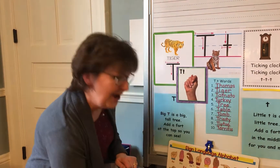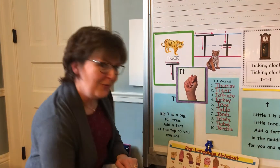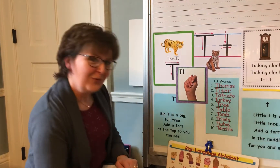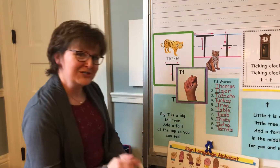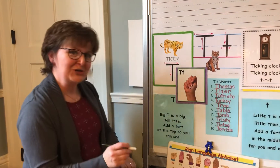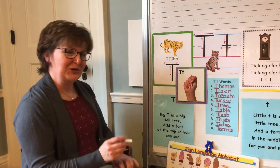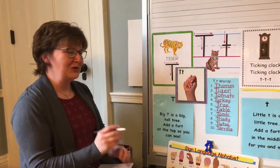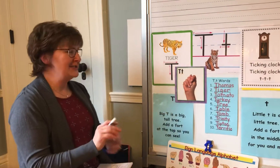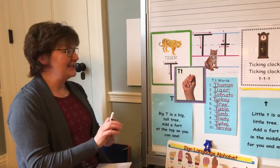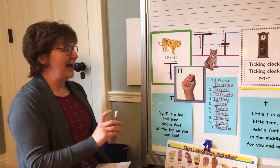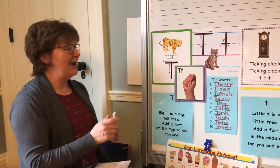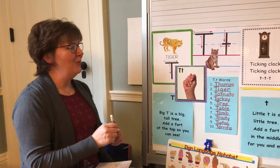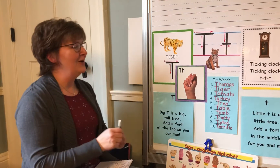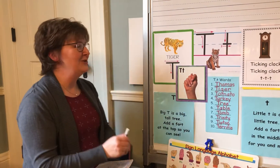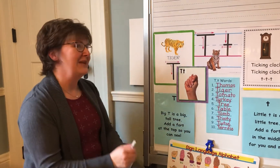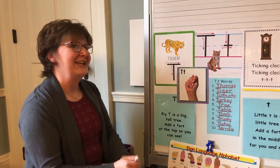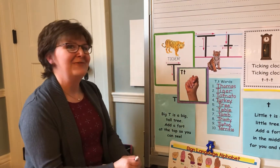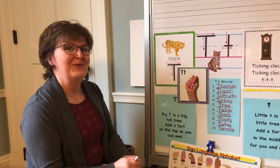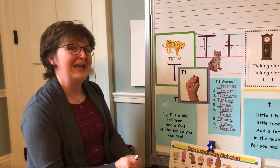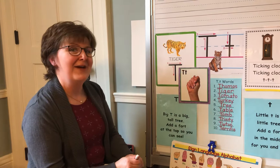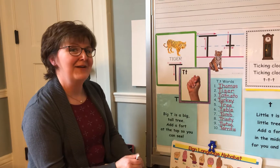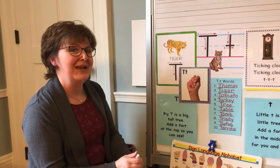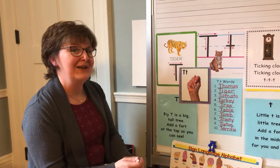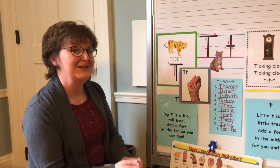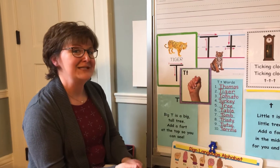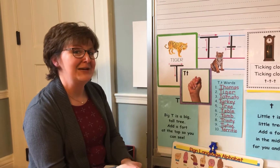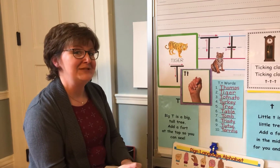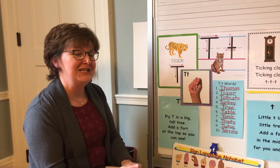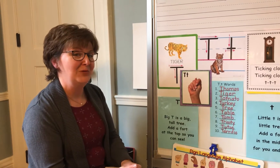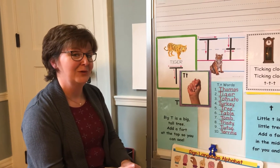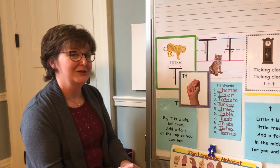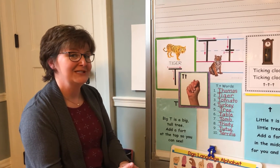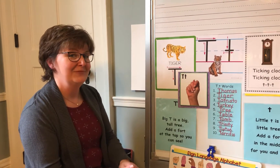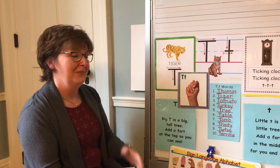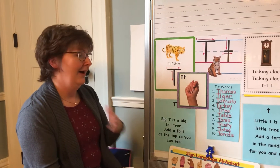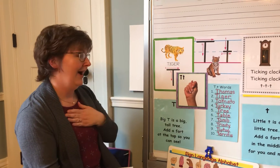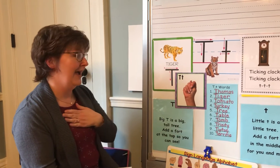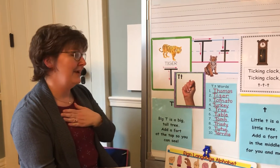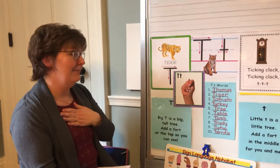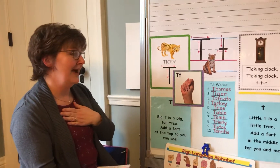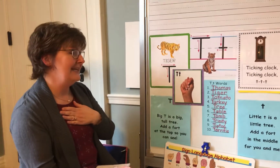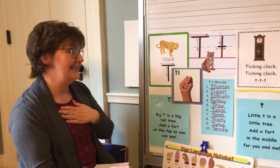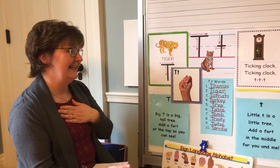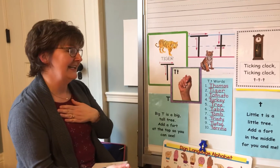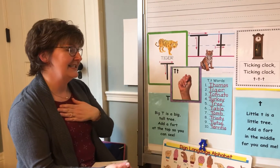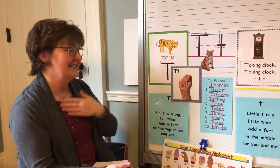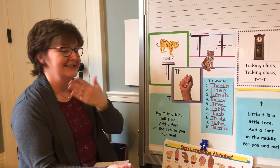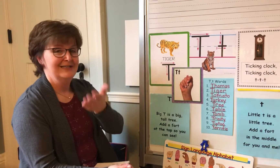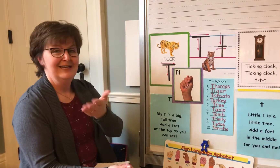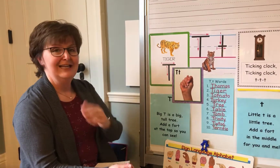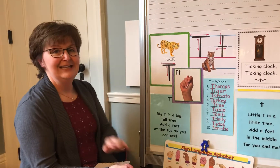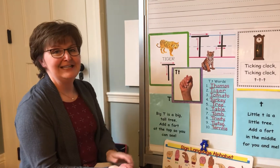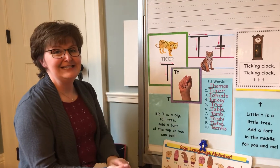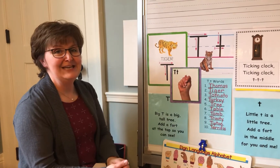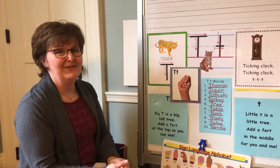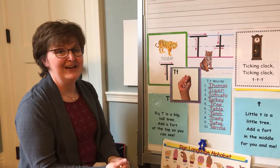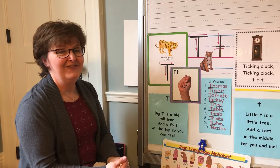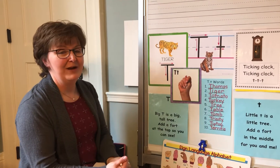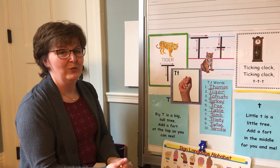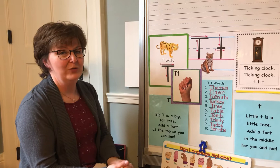Boys and girls, I'm wondering if we have any of the same T words. I made my T list. Let's see if any of my words